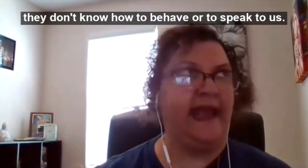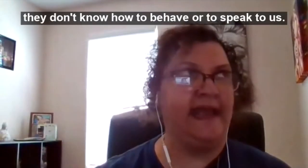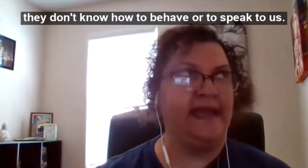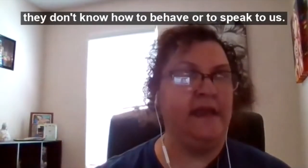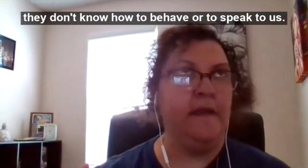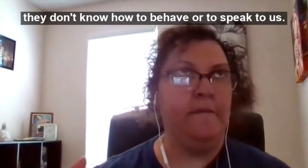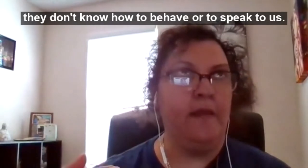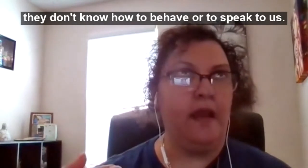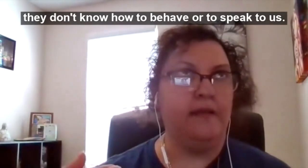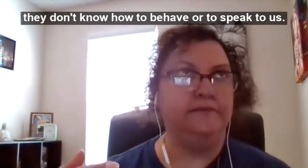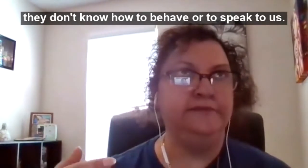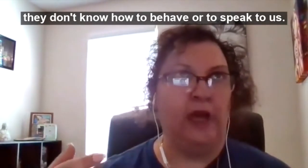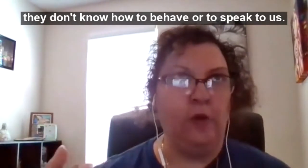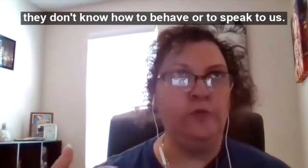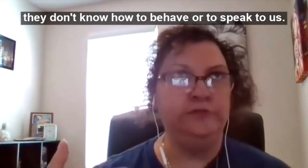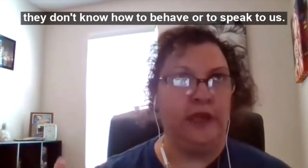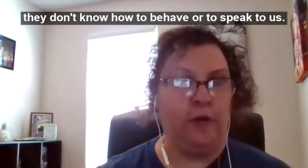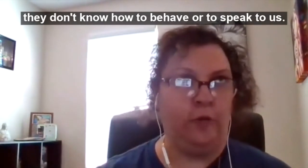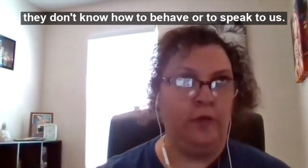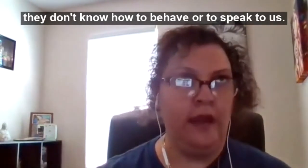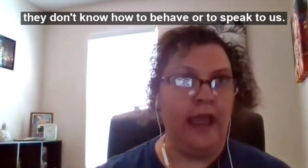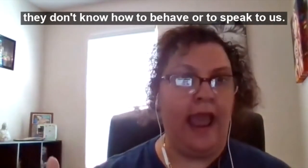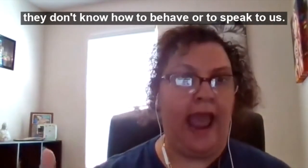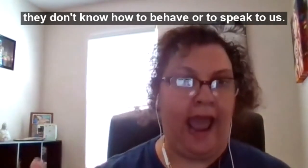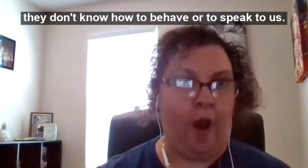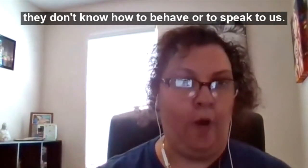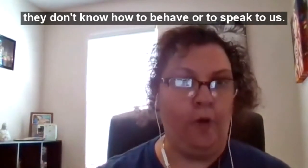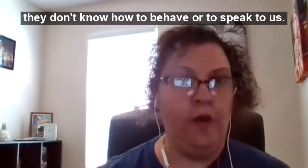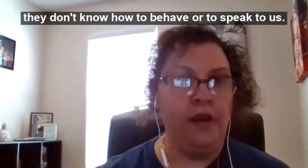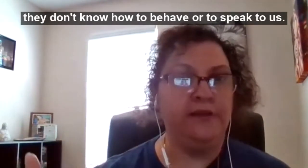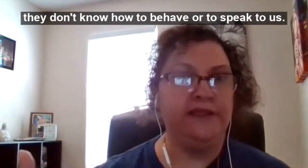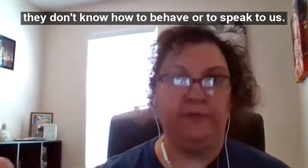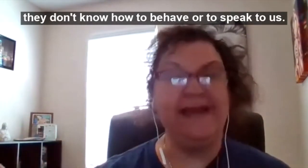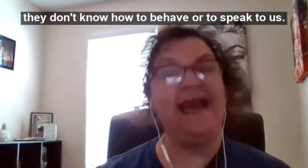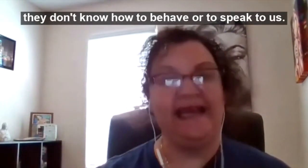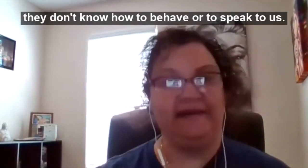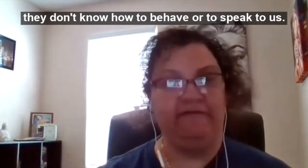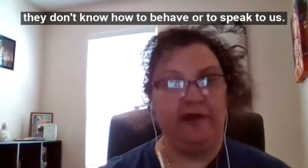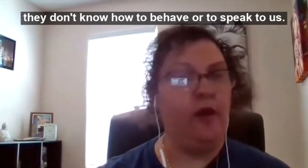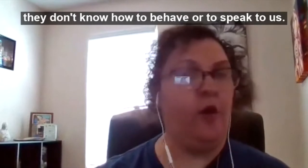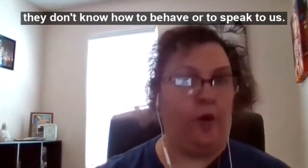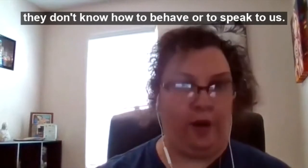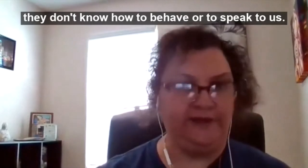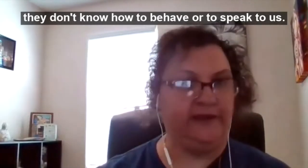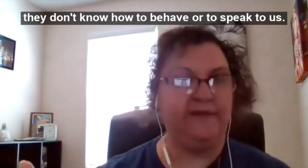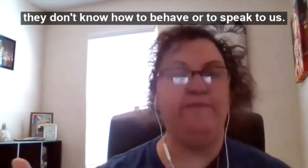they don't know how to behave or to